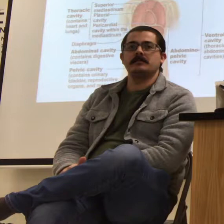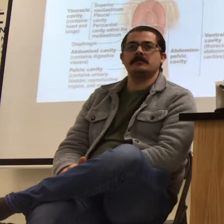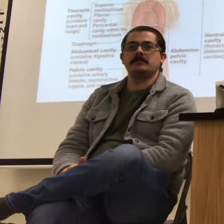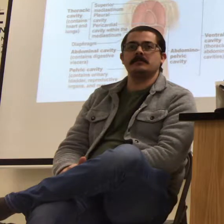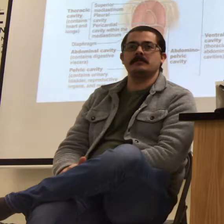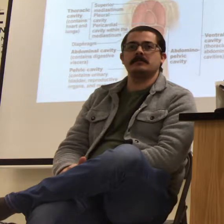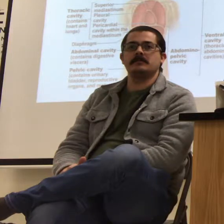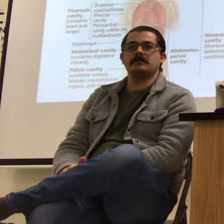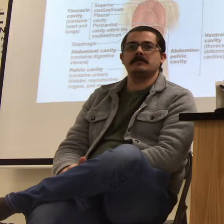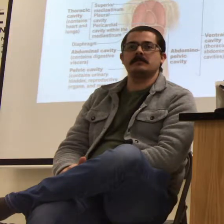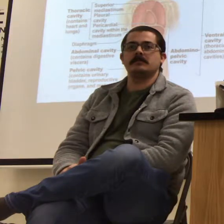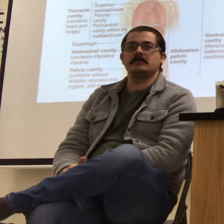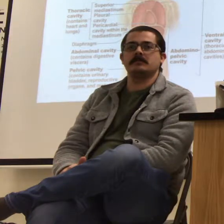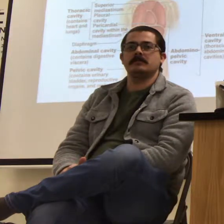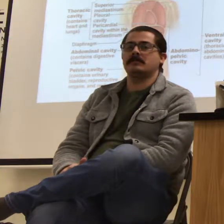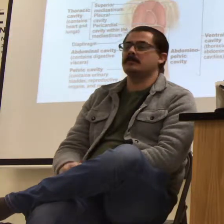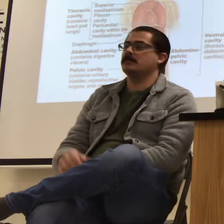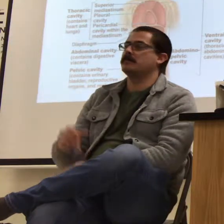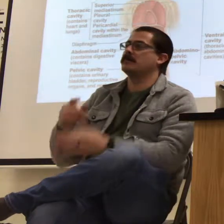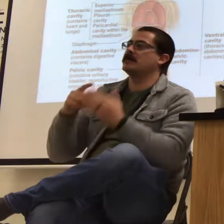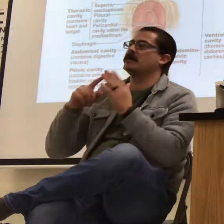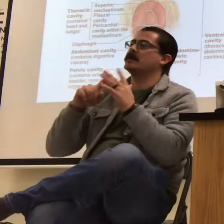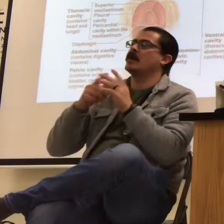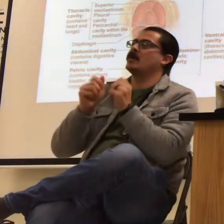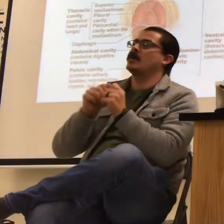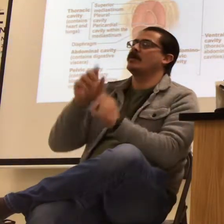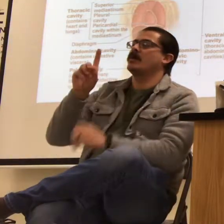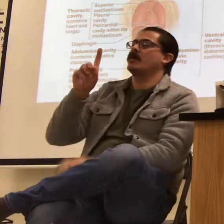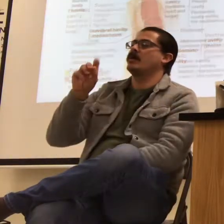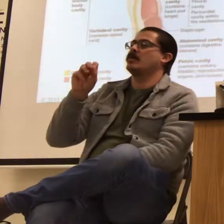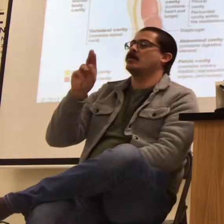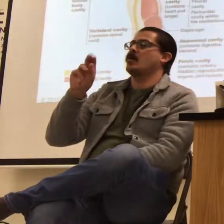Let me advance the slide. Let's start with the dorsal body cavity.